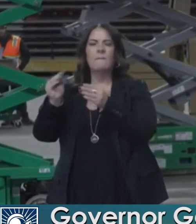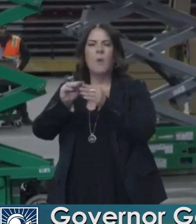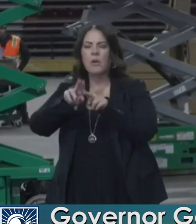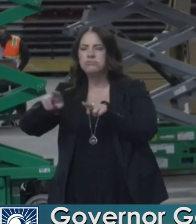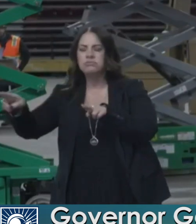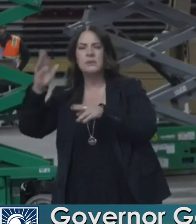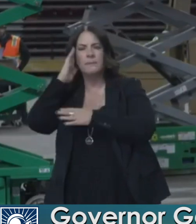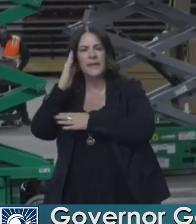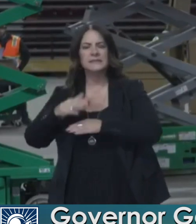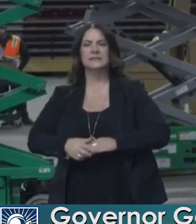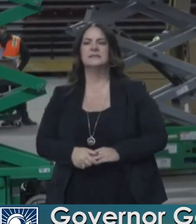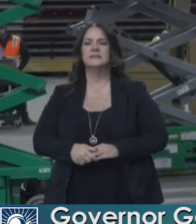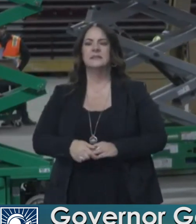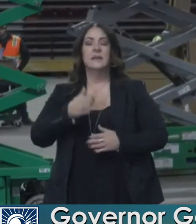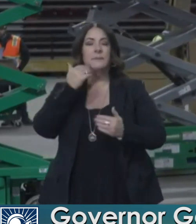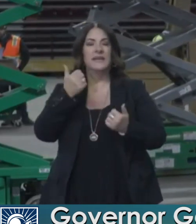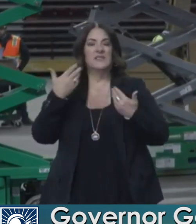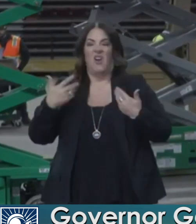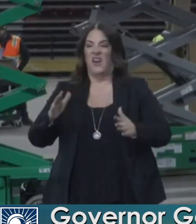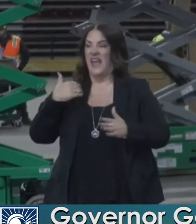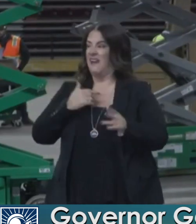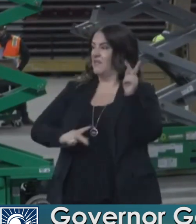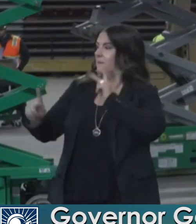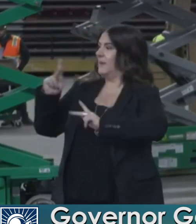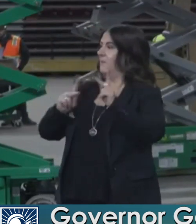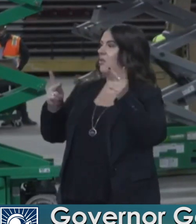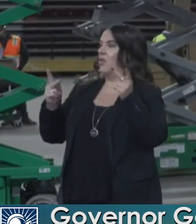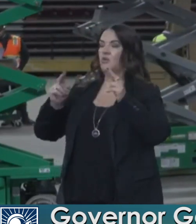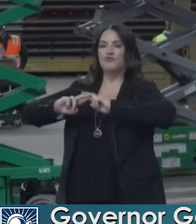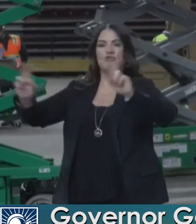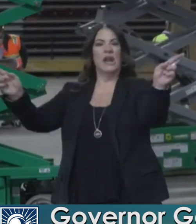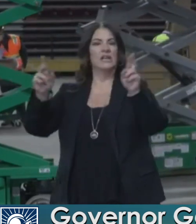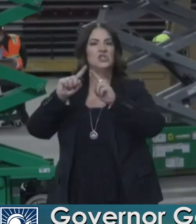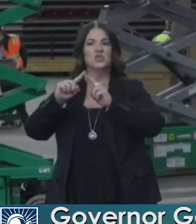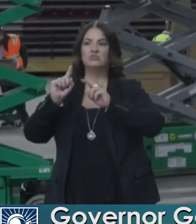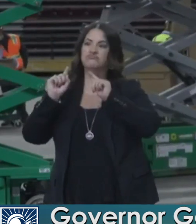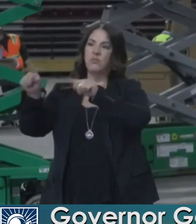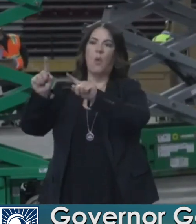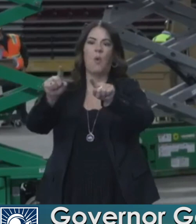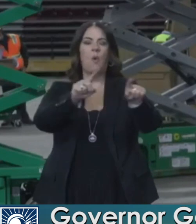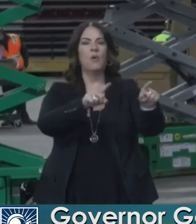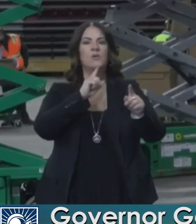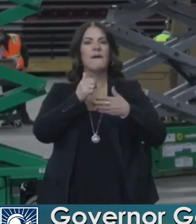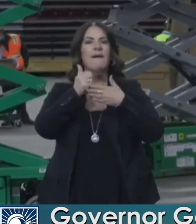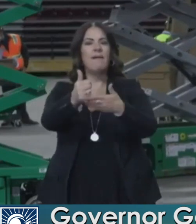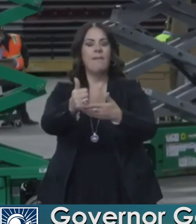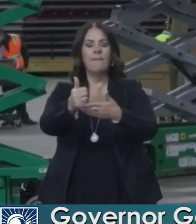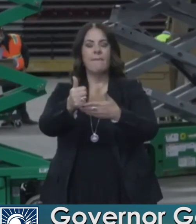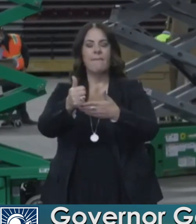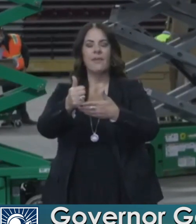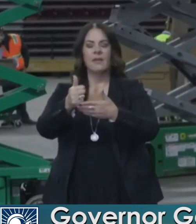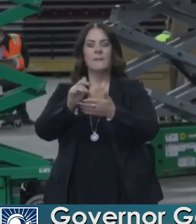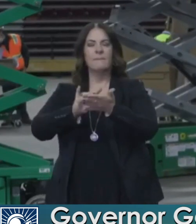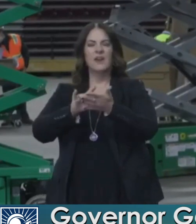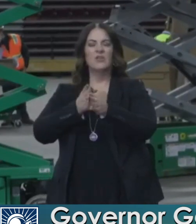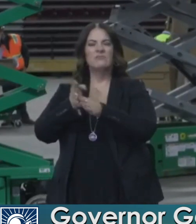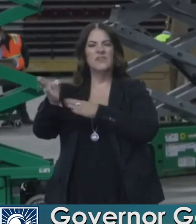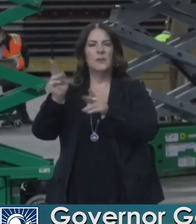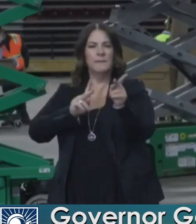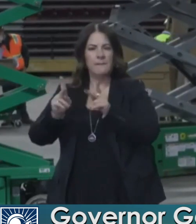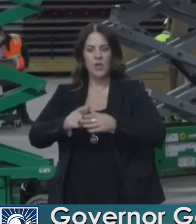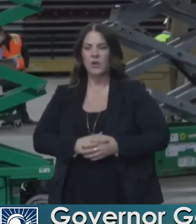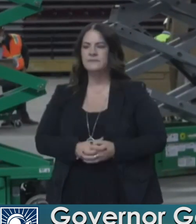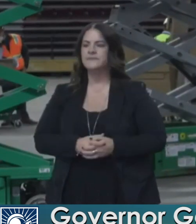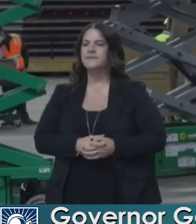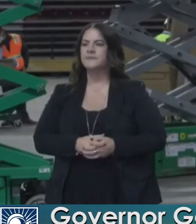because the staffing already exists and the footprints at those sites could be expanded much more efficiently and effectively,